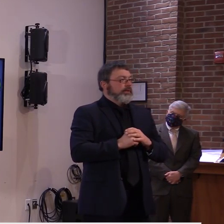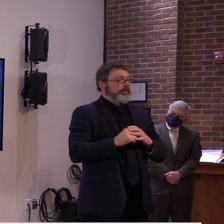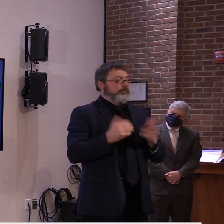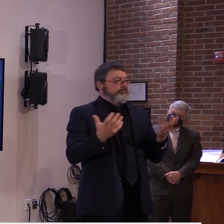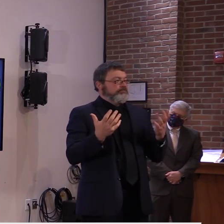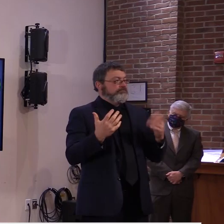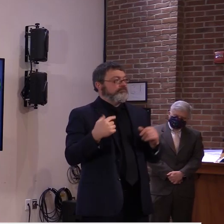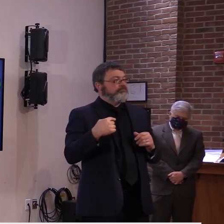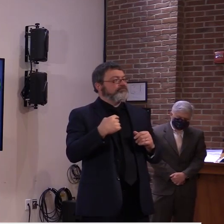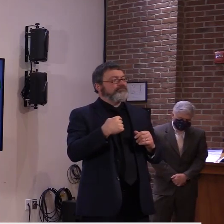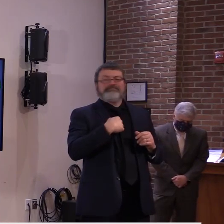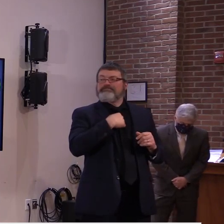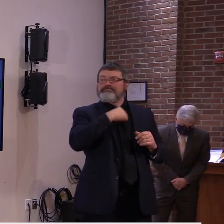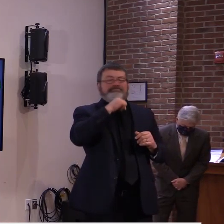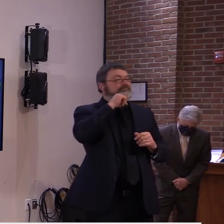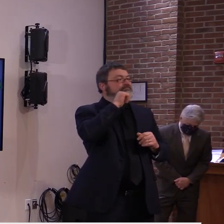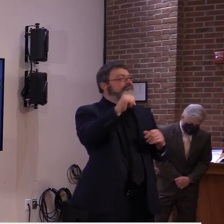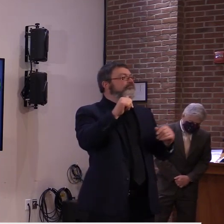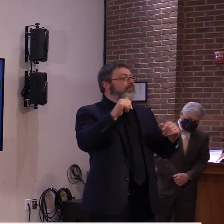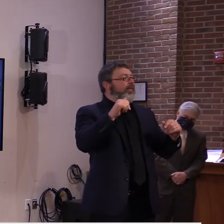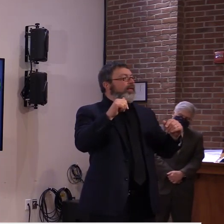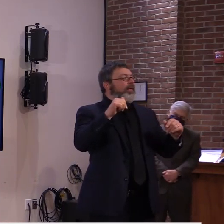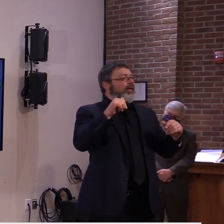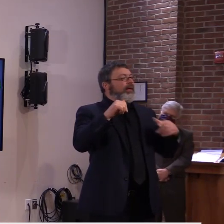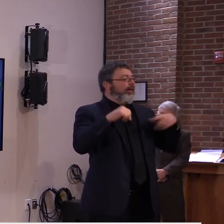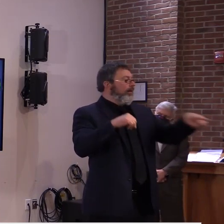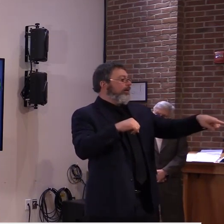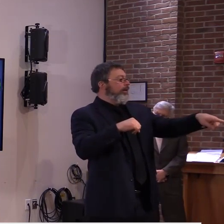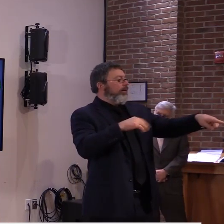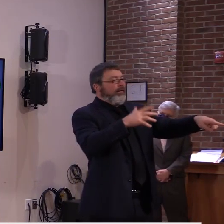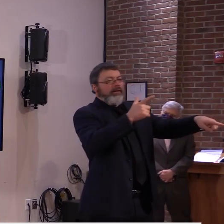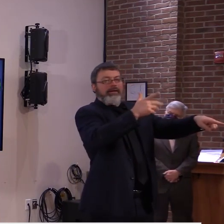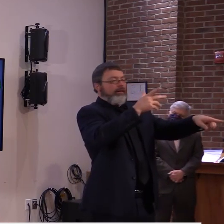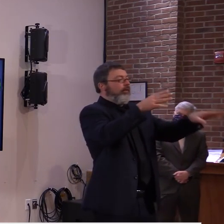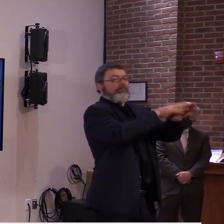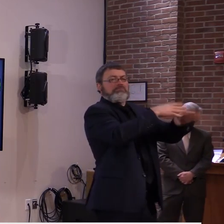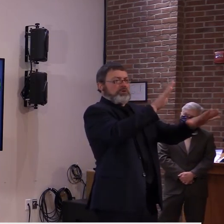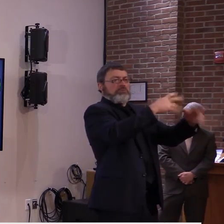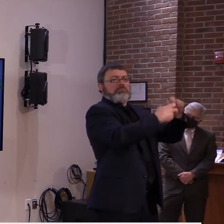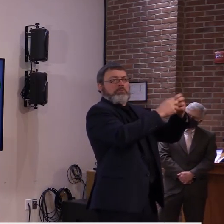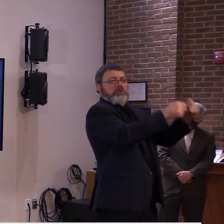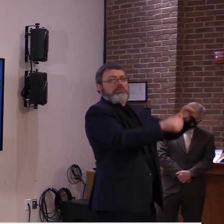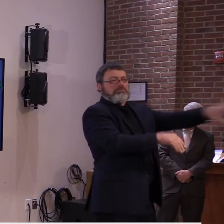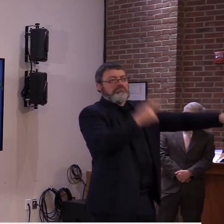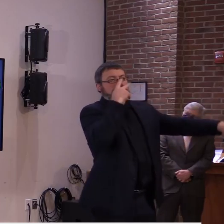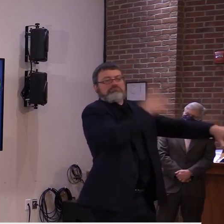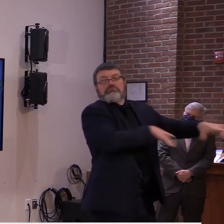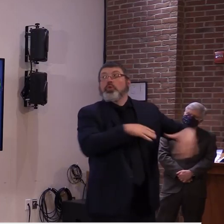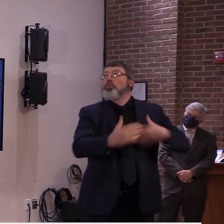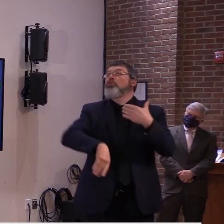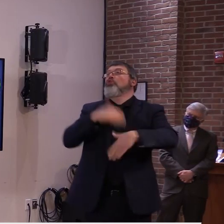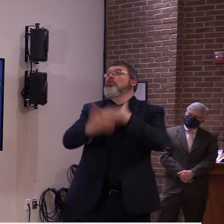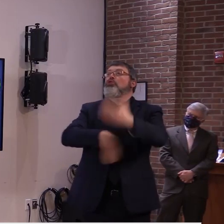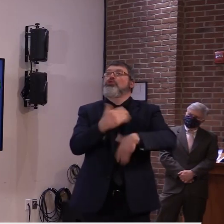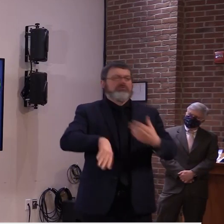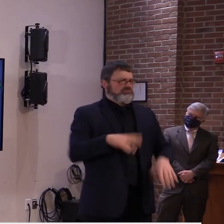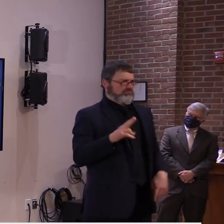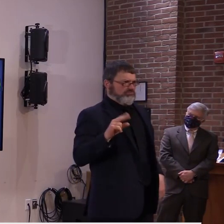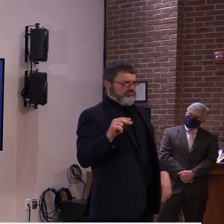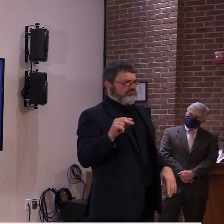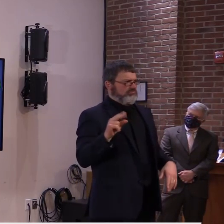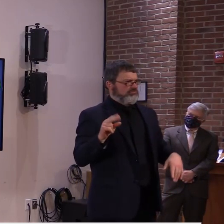determine how long we have to do this, what additional steps might be necessary, or what we can open back up.